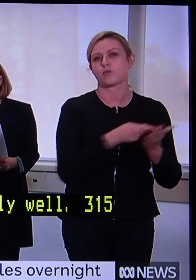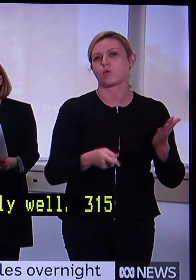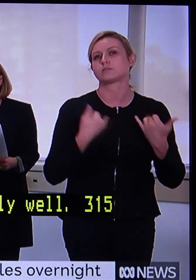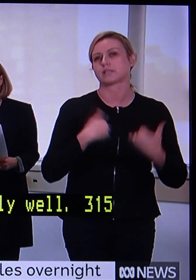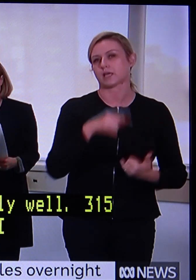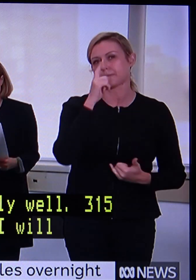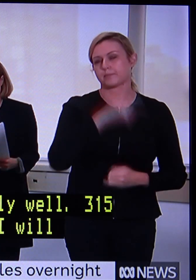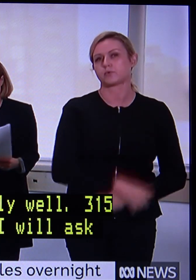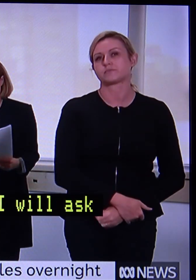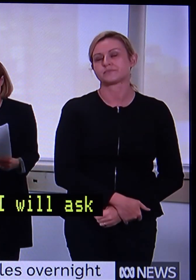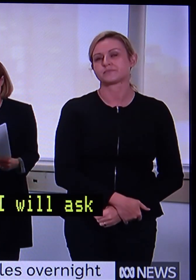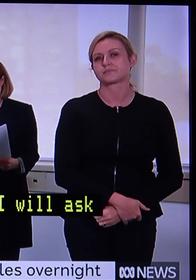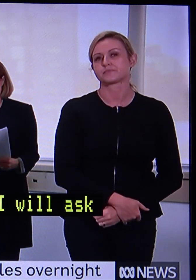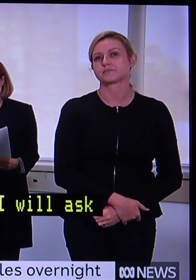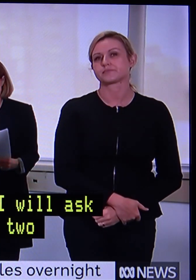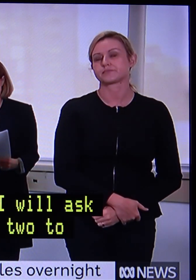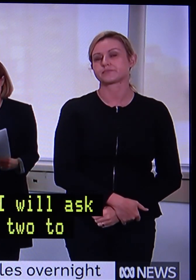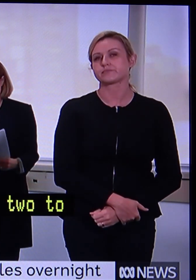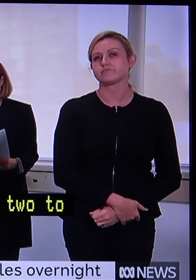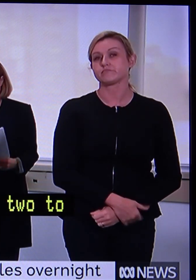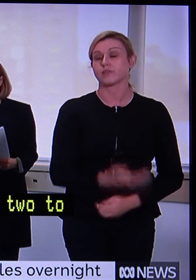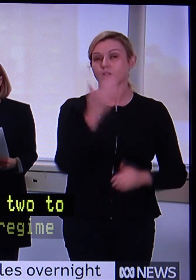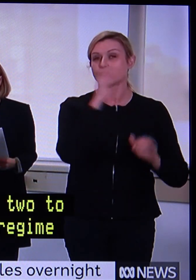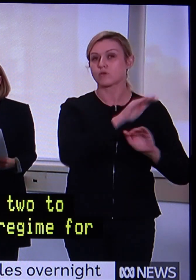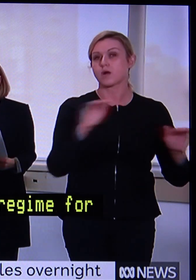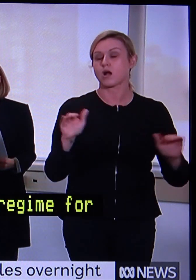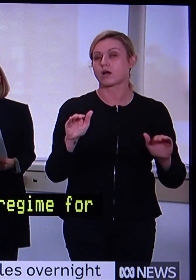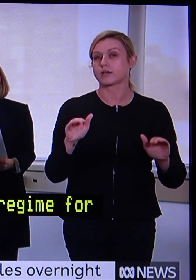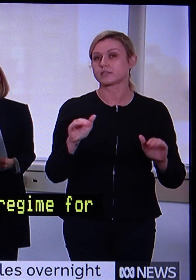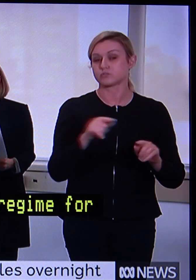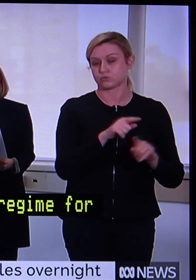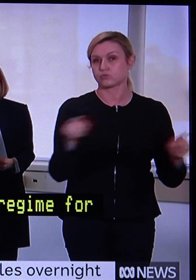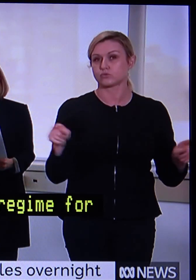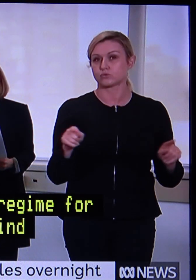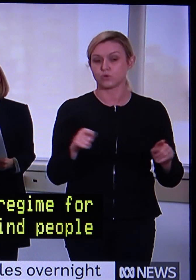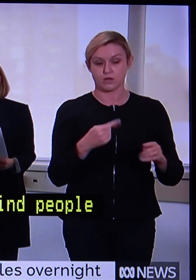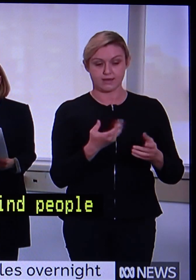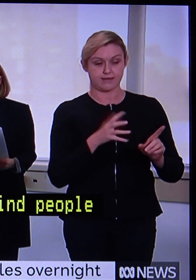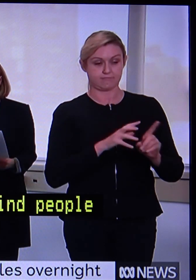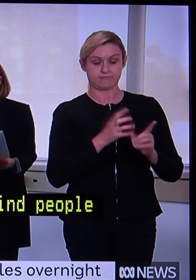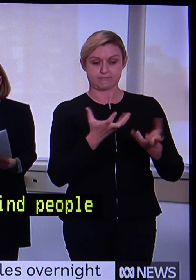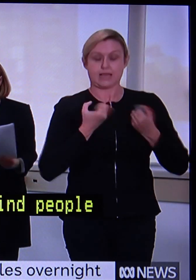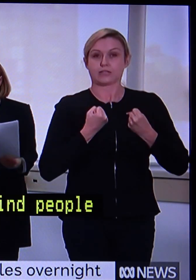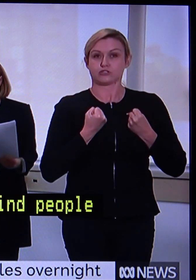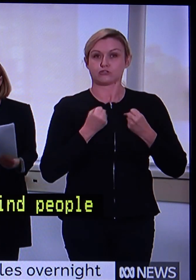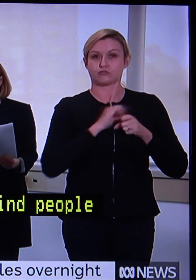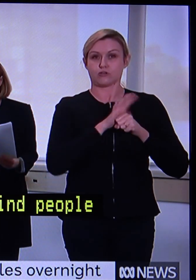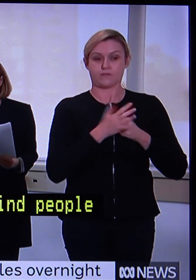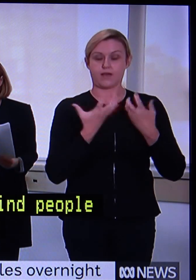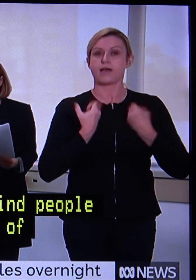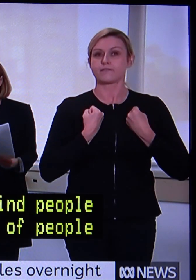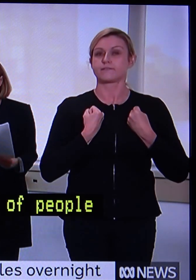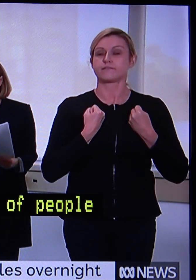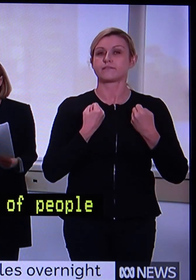people. Just remind people that obviously about 80% of people who get this virus